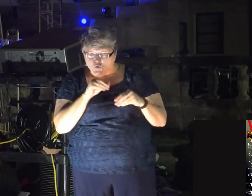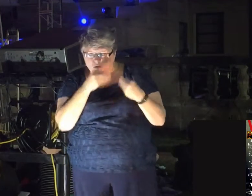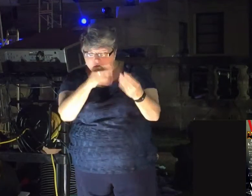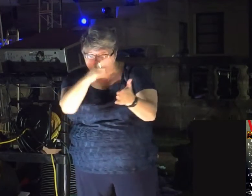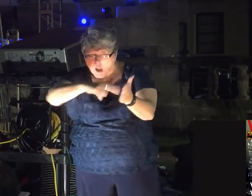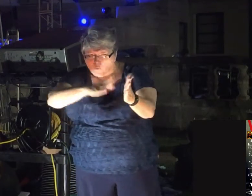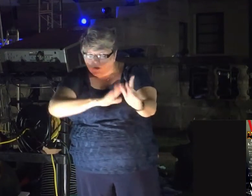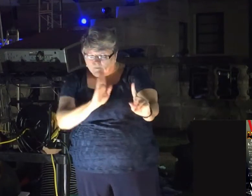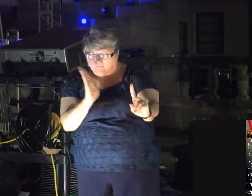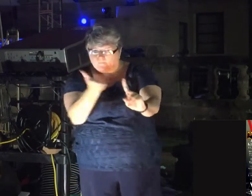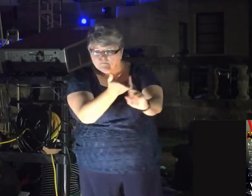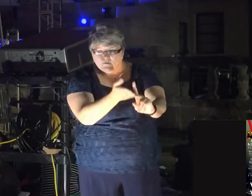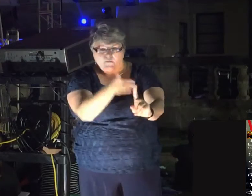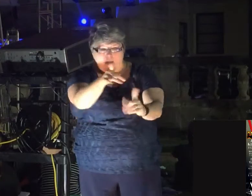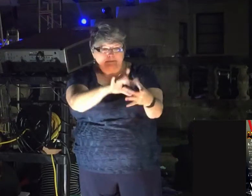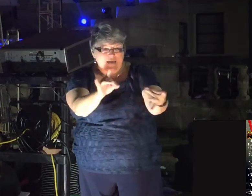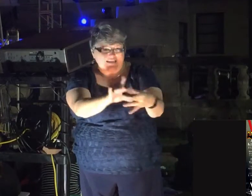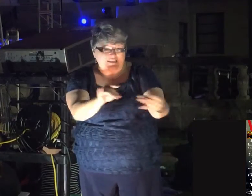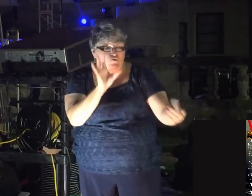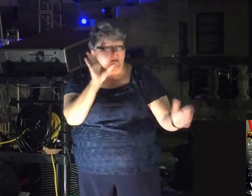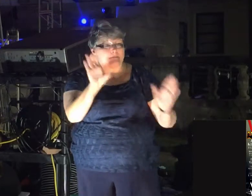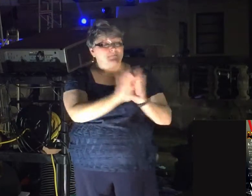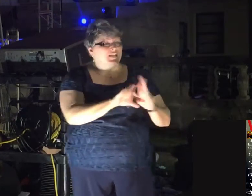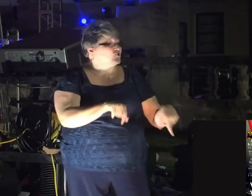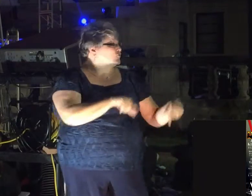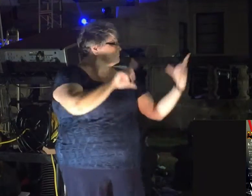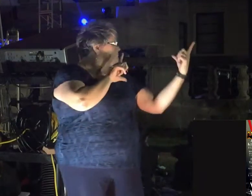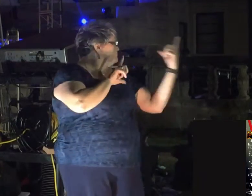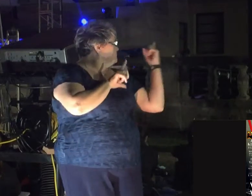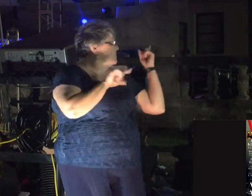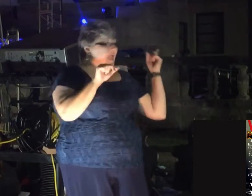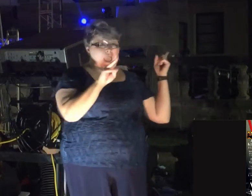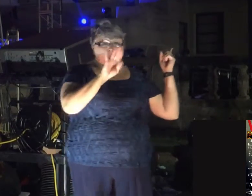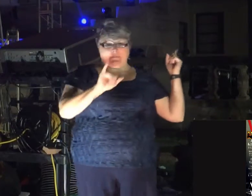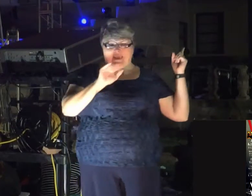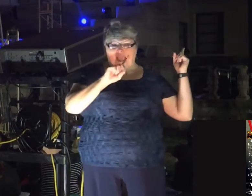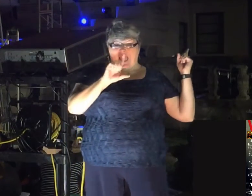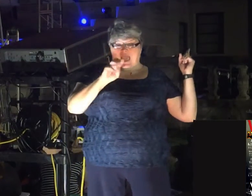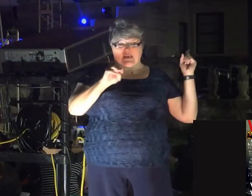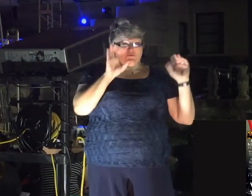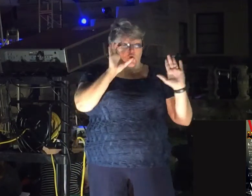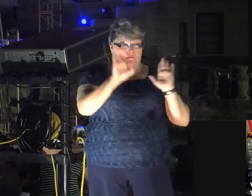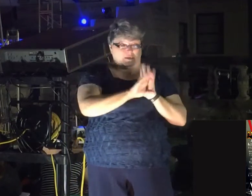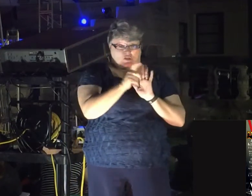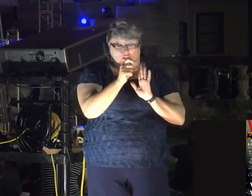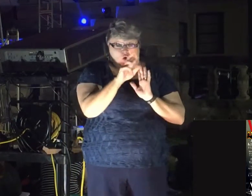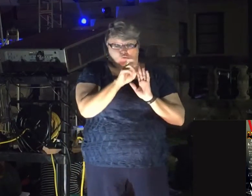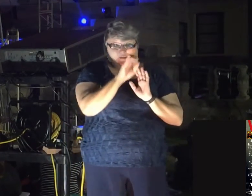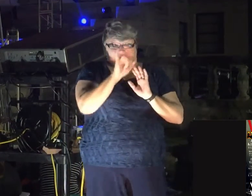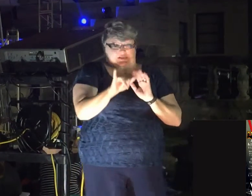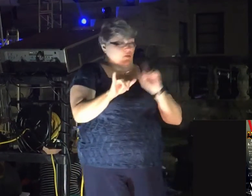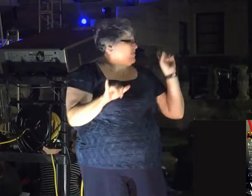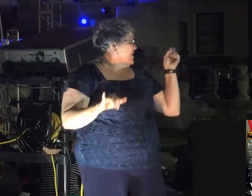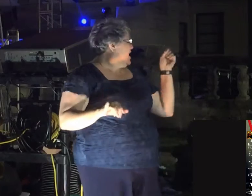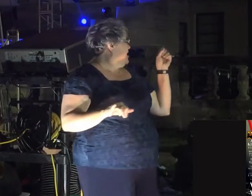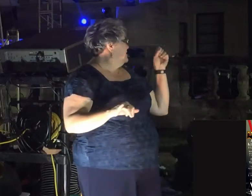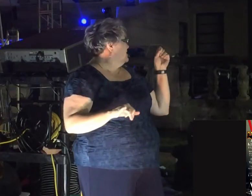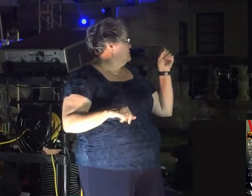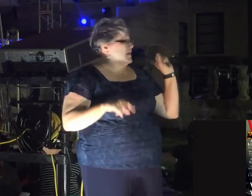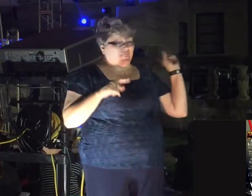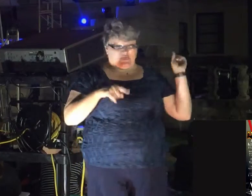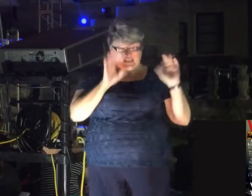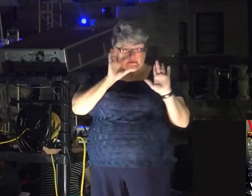reader, they're trying to deliver that reader a message. So I think we put up a picture of Amy Adams. Her picture was a little riskier than that